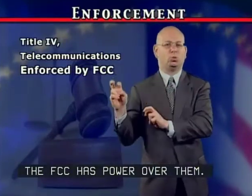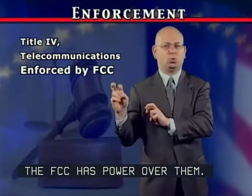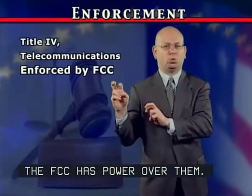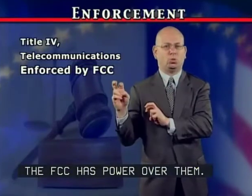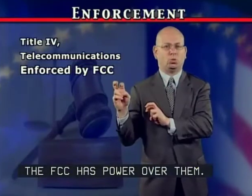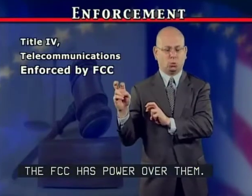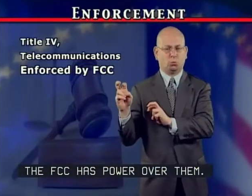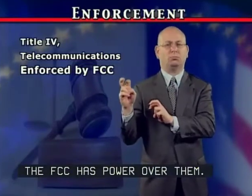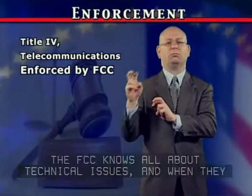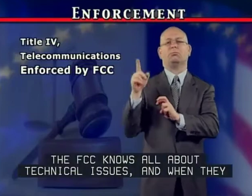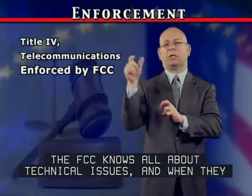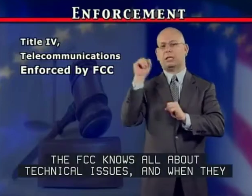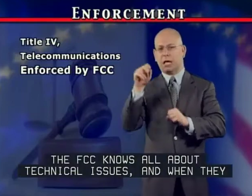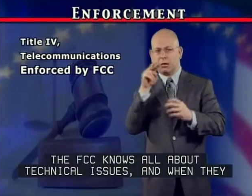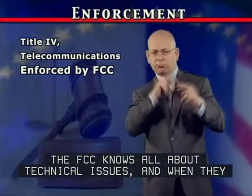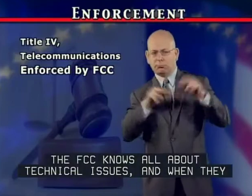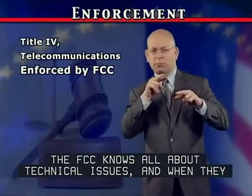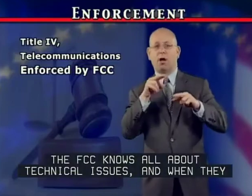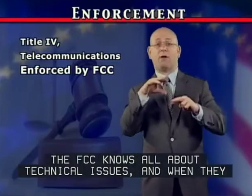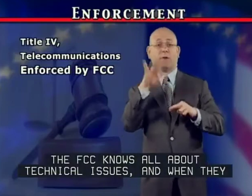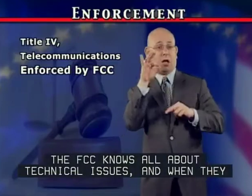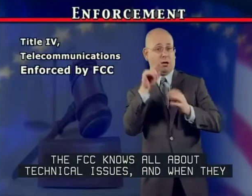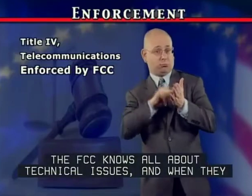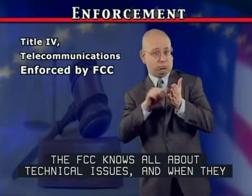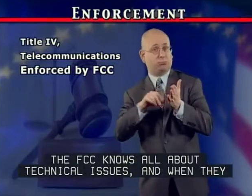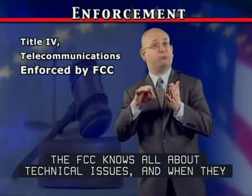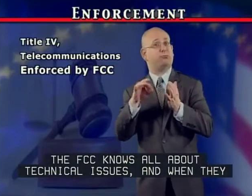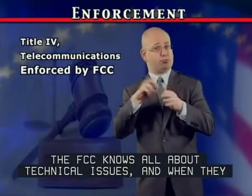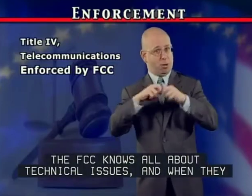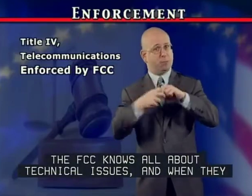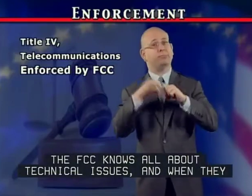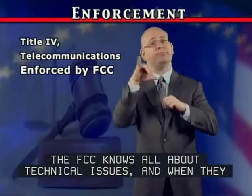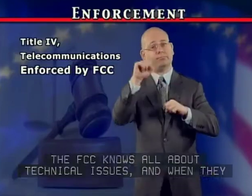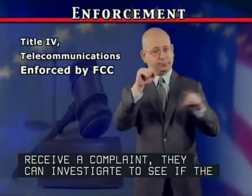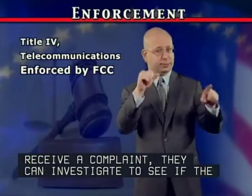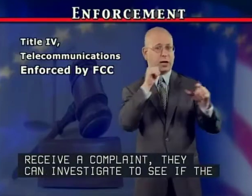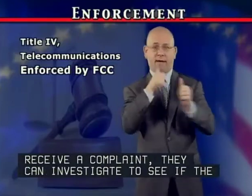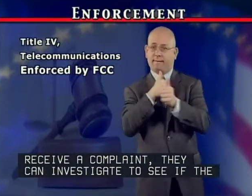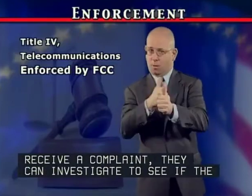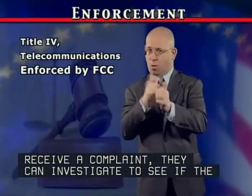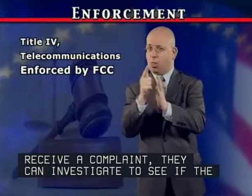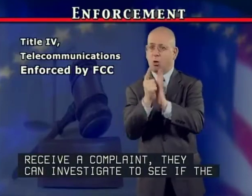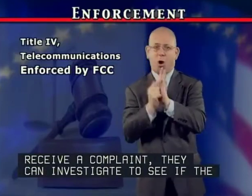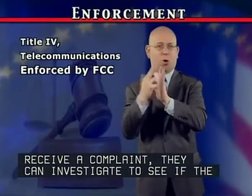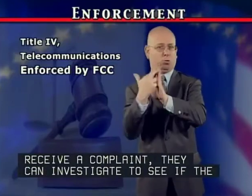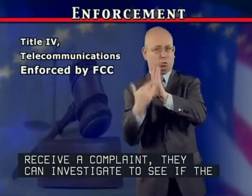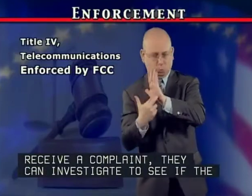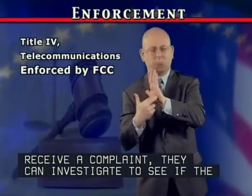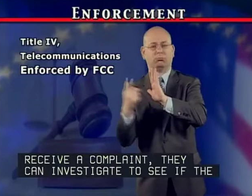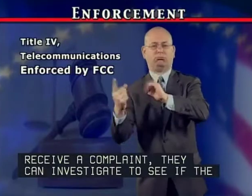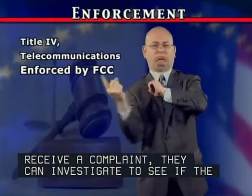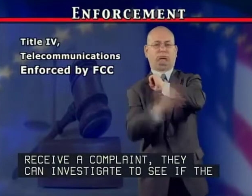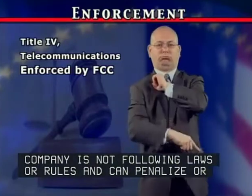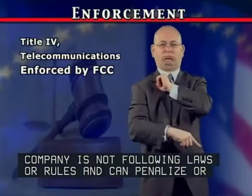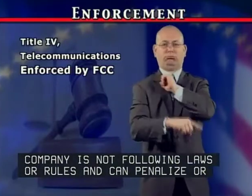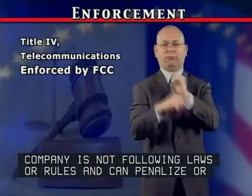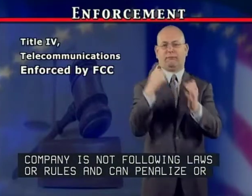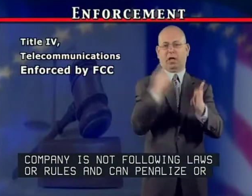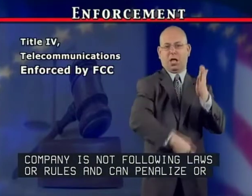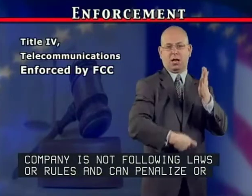them. The FCC knows all about technical issues, and when they receive a complaint, they can investigate to see if the company